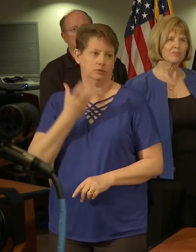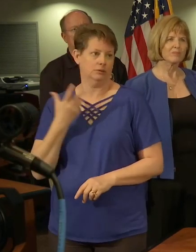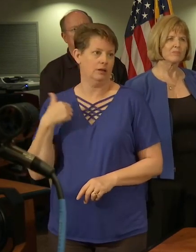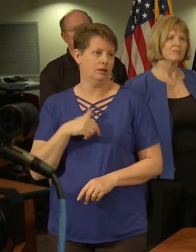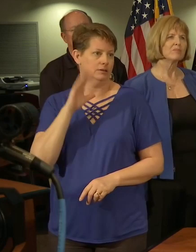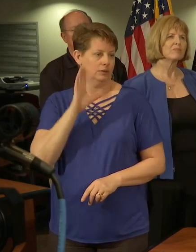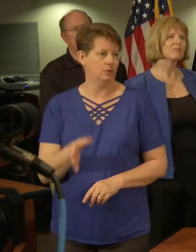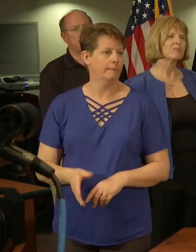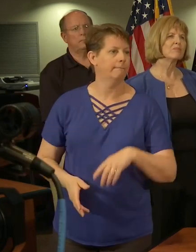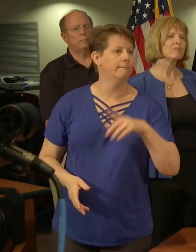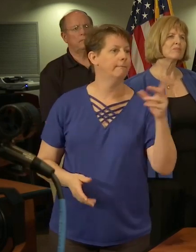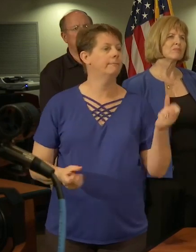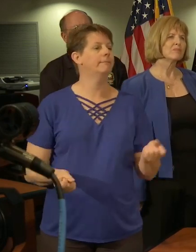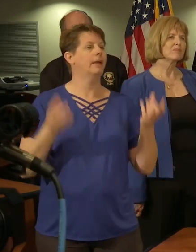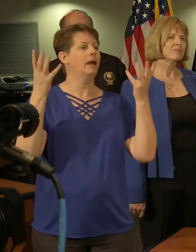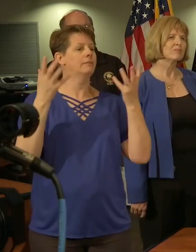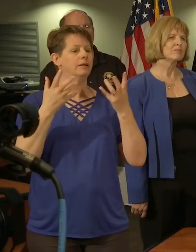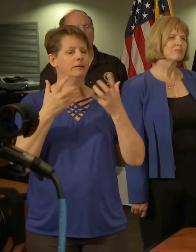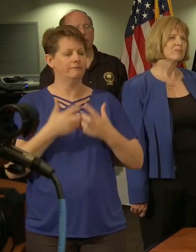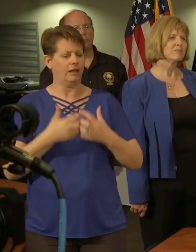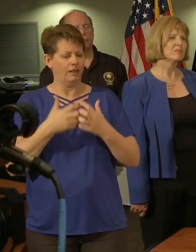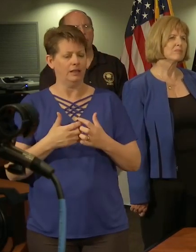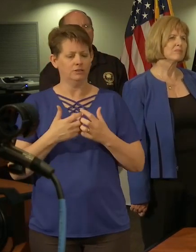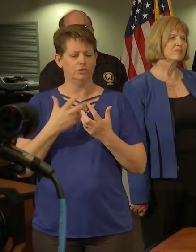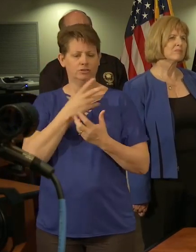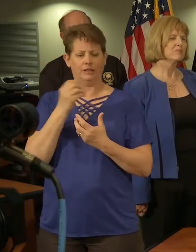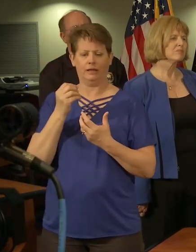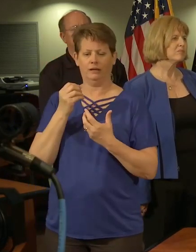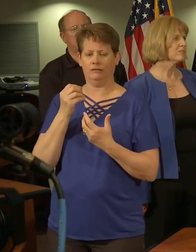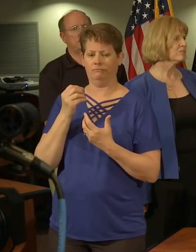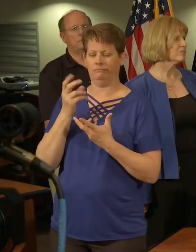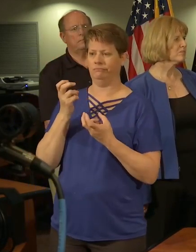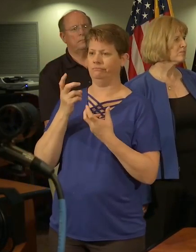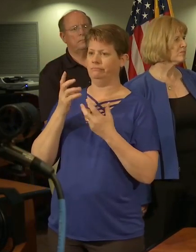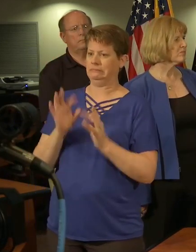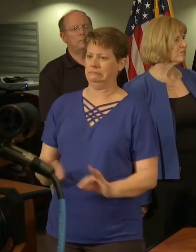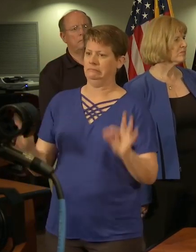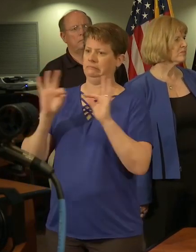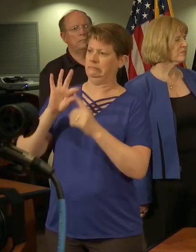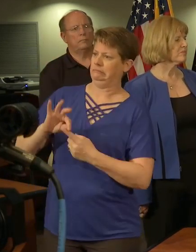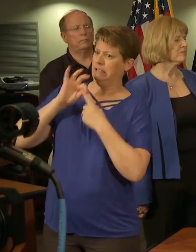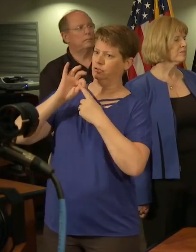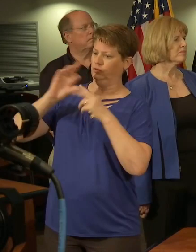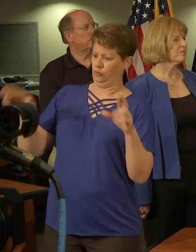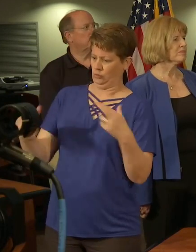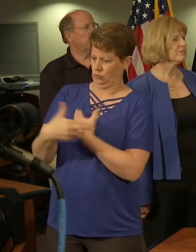many ventilators and negative pressure rooms are available in South Carolina?